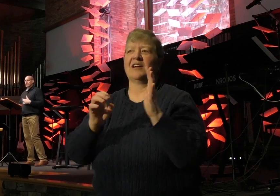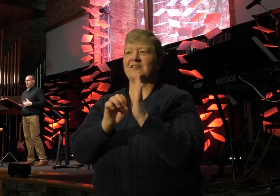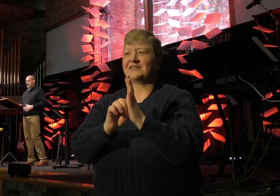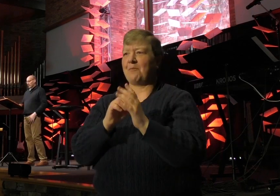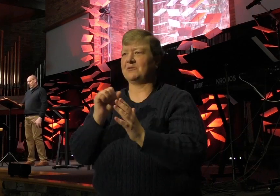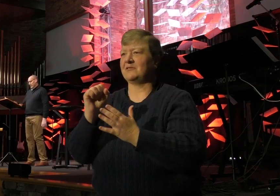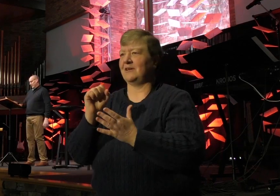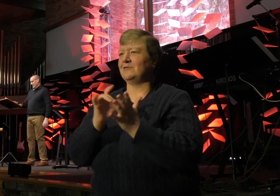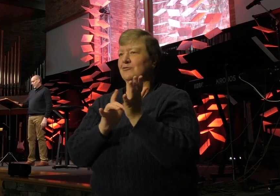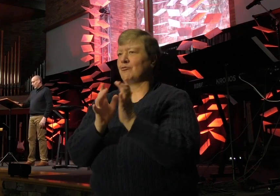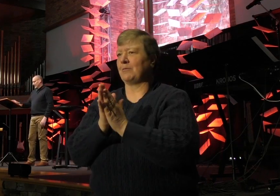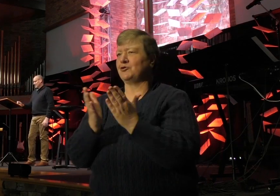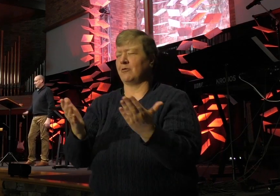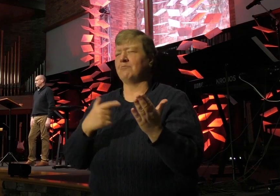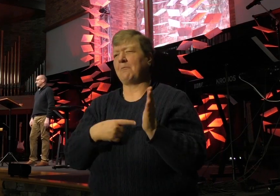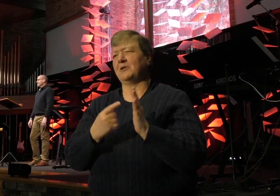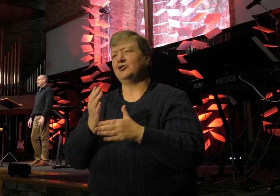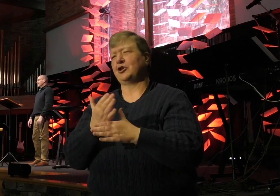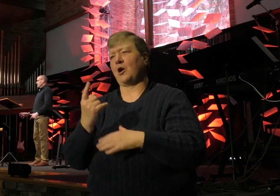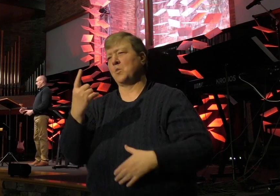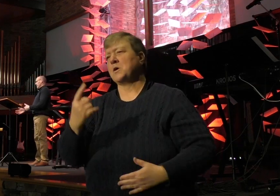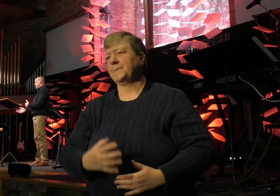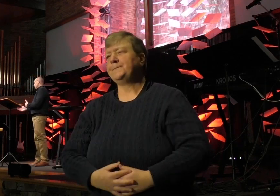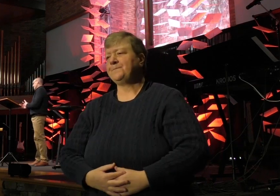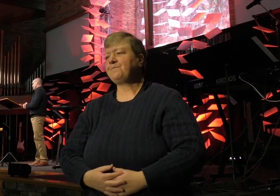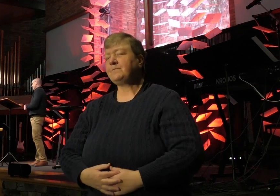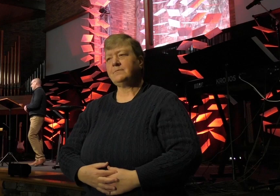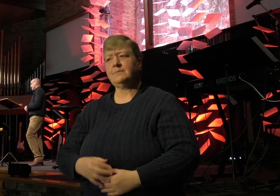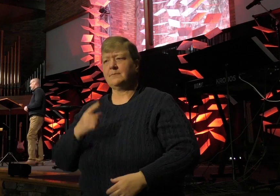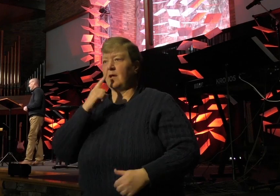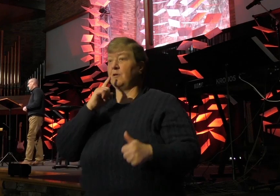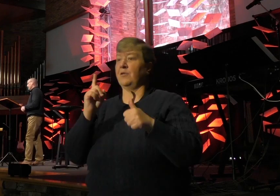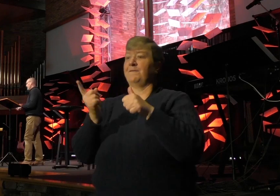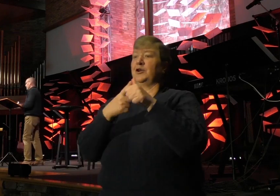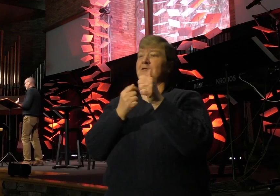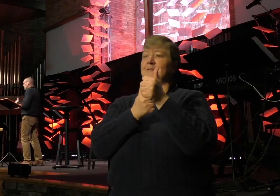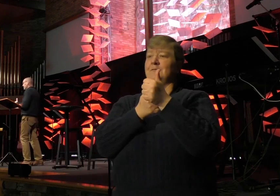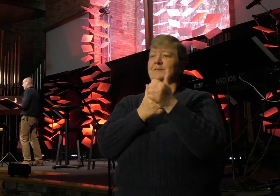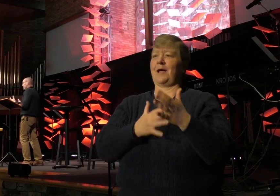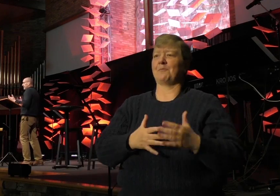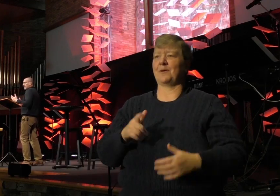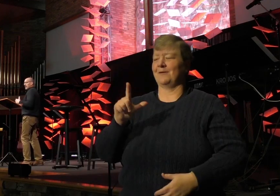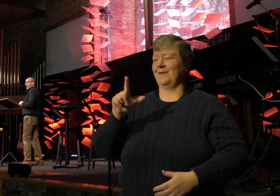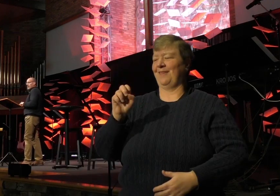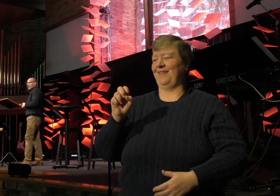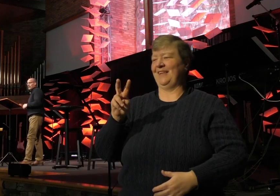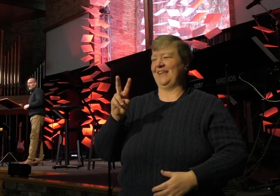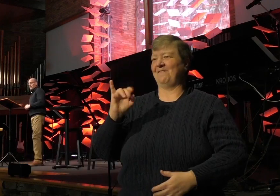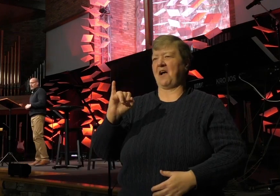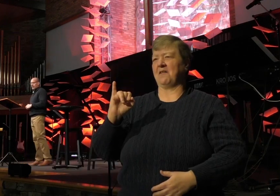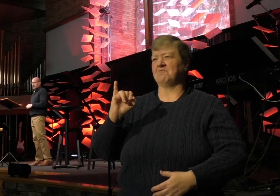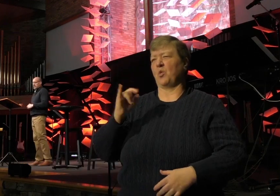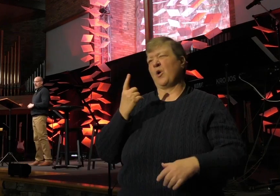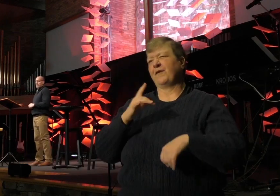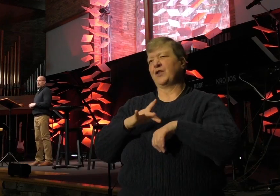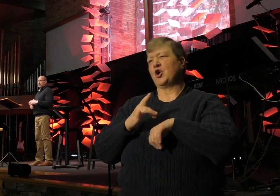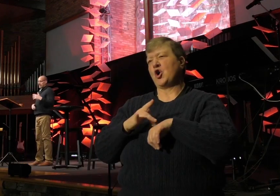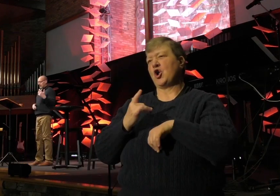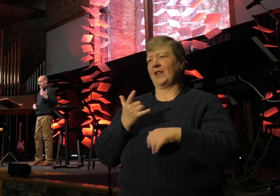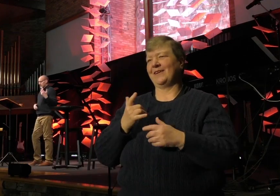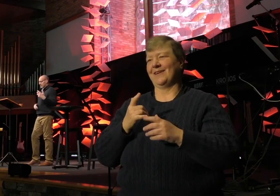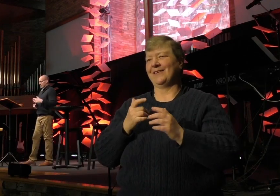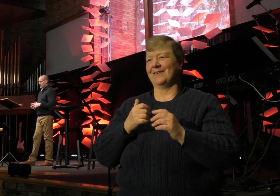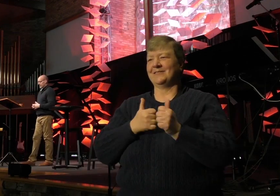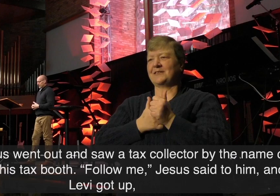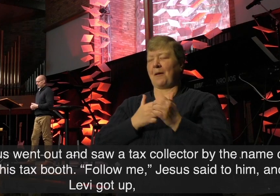Scripture. I'm just going to share with you one. It's one of the first disciples, a guy by the name of Levi. We may know him as Matthew,